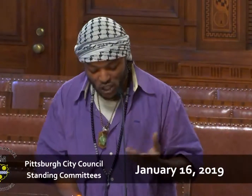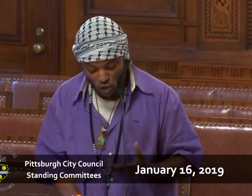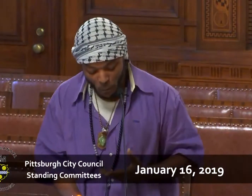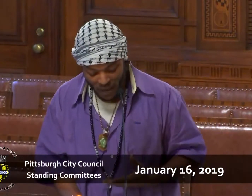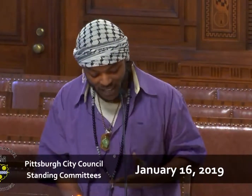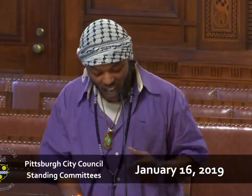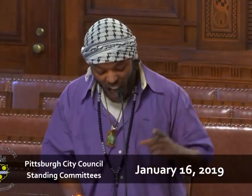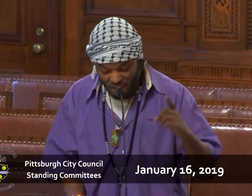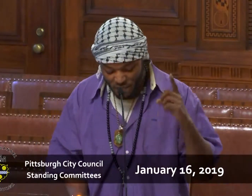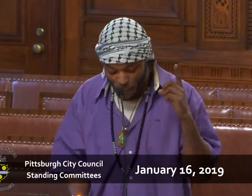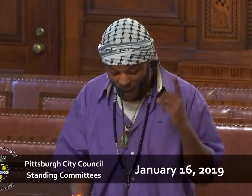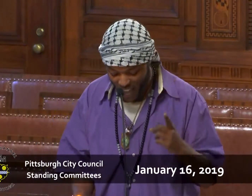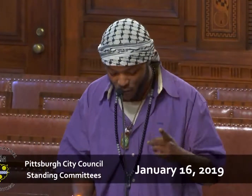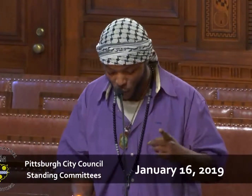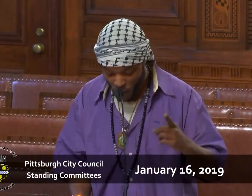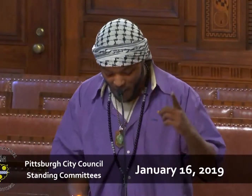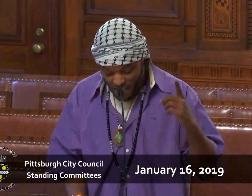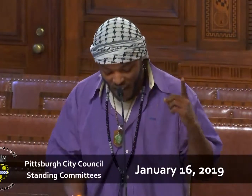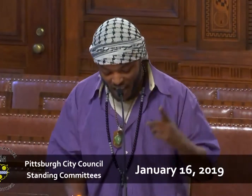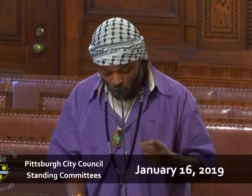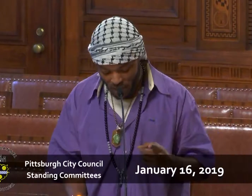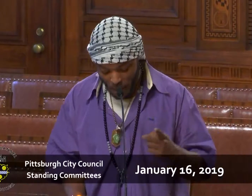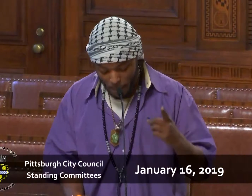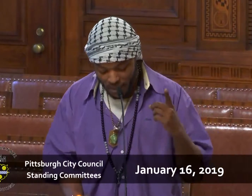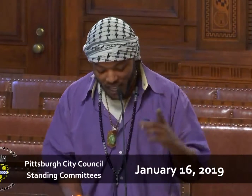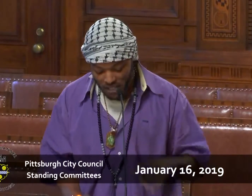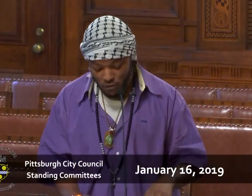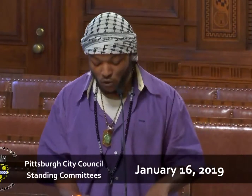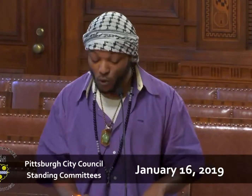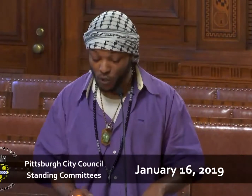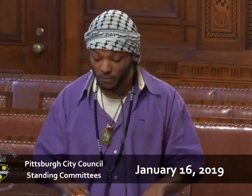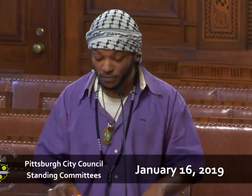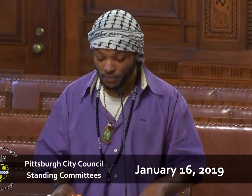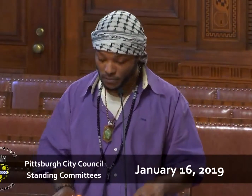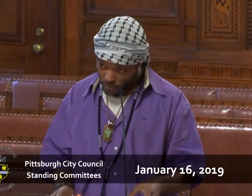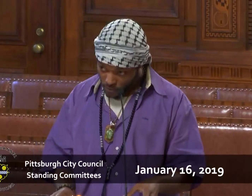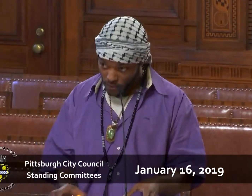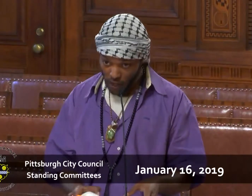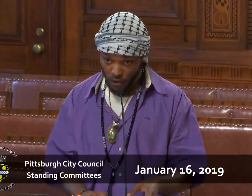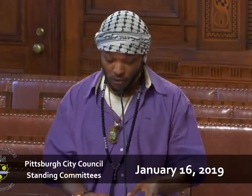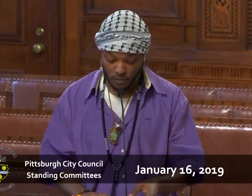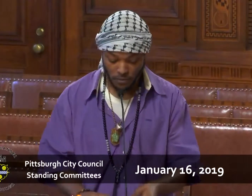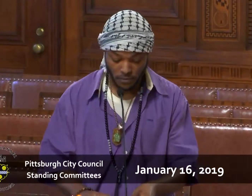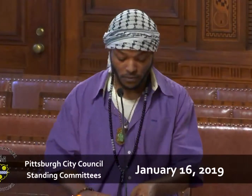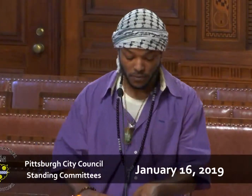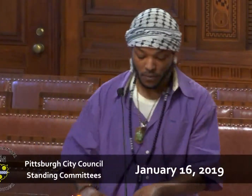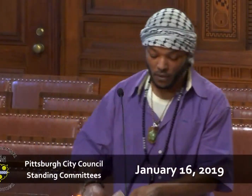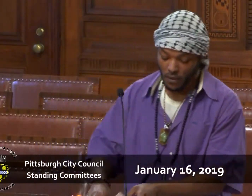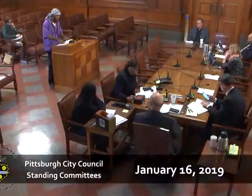to an eternal pit, a painful, fiery blaze of scorn. Thank you.